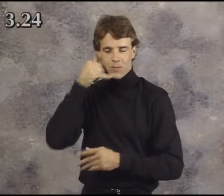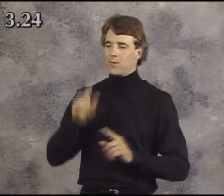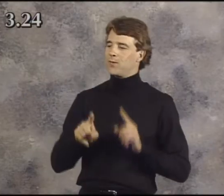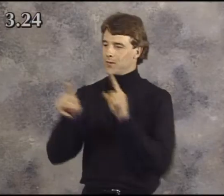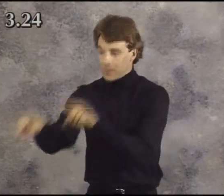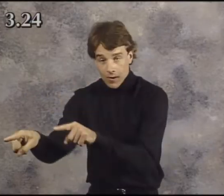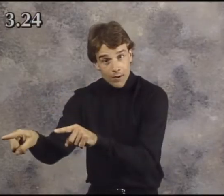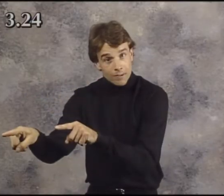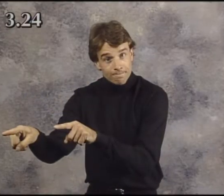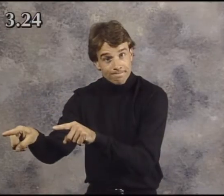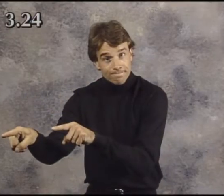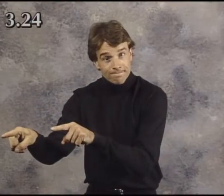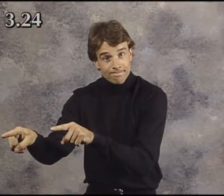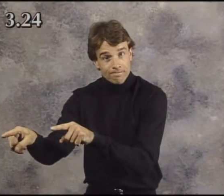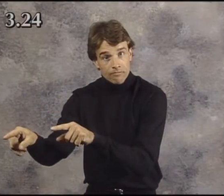go to the phone.